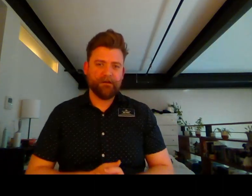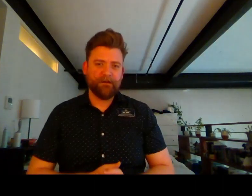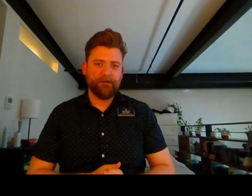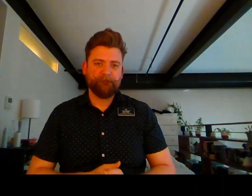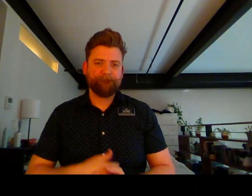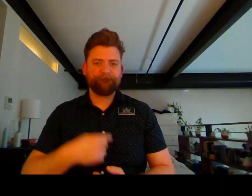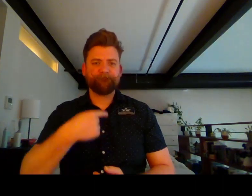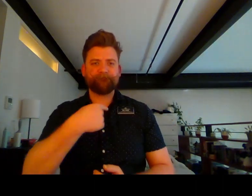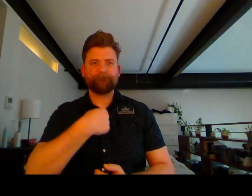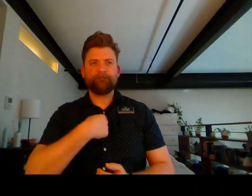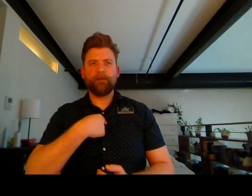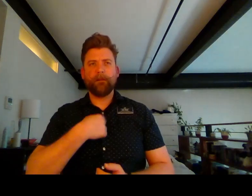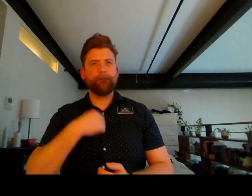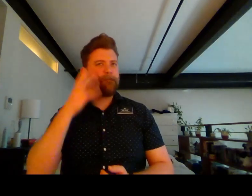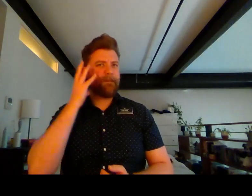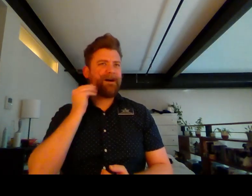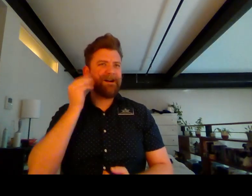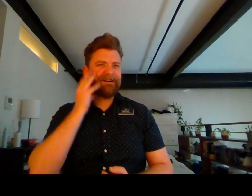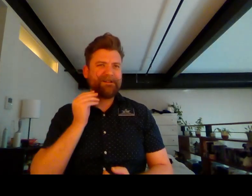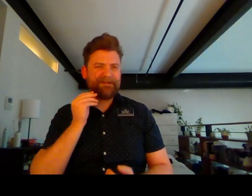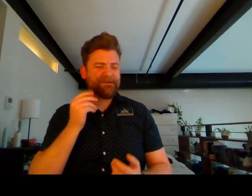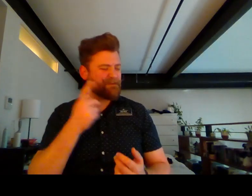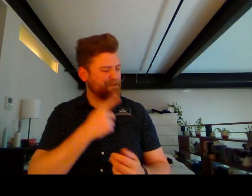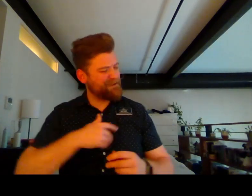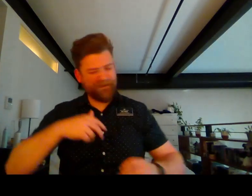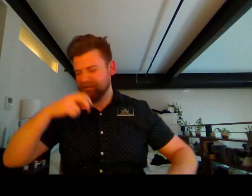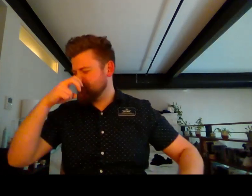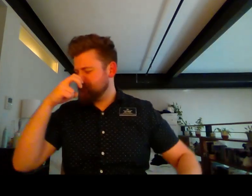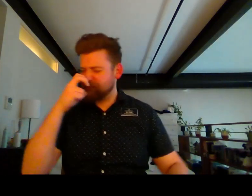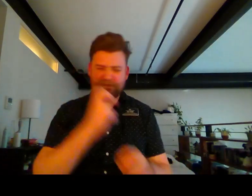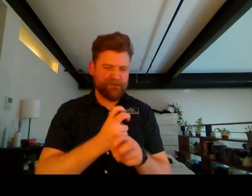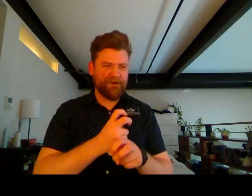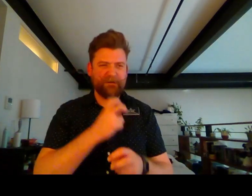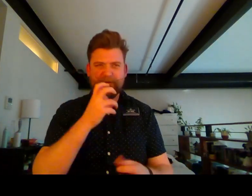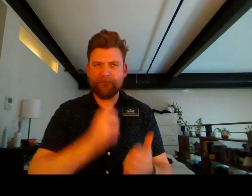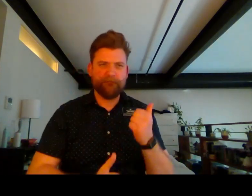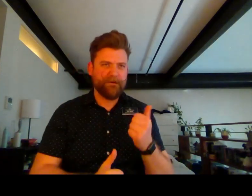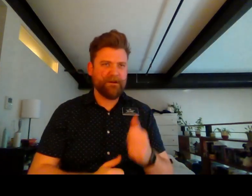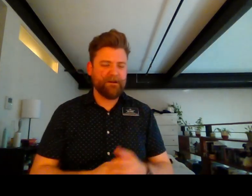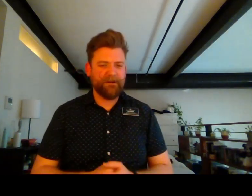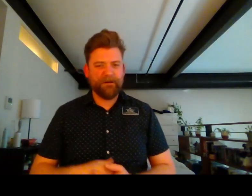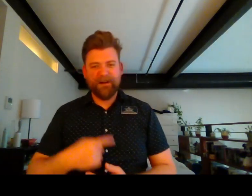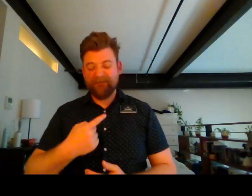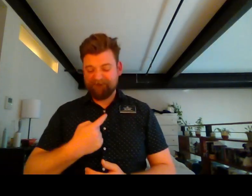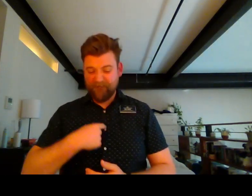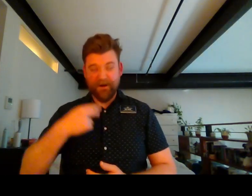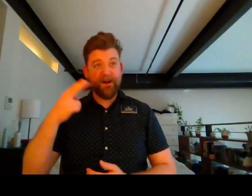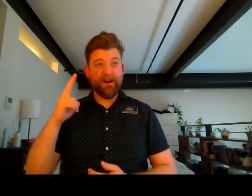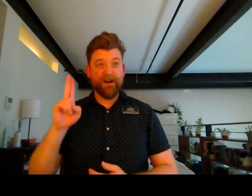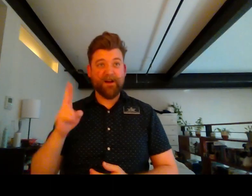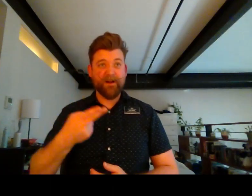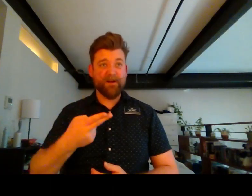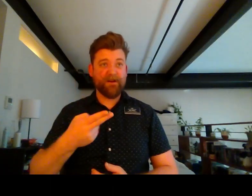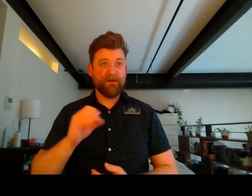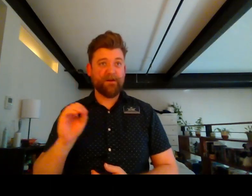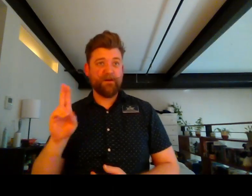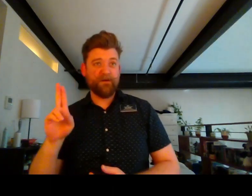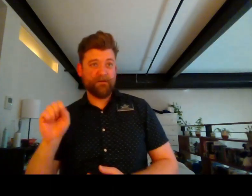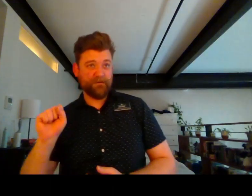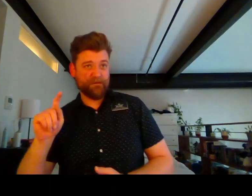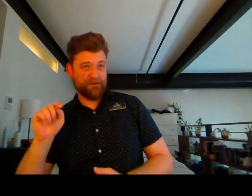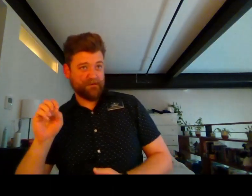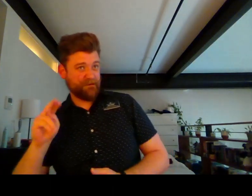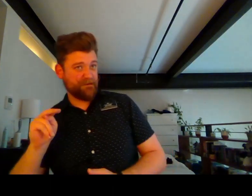My campus is located in the heart of 3rd Ward, Houston. When I'm riding in the car with my mom, who is